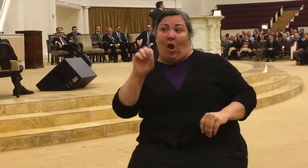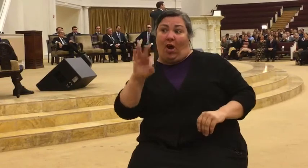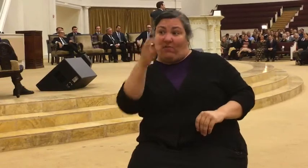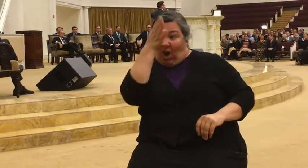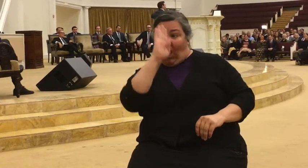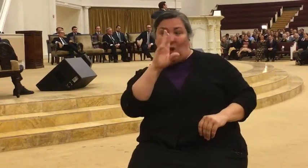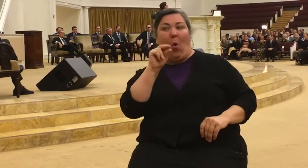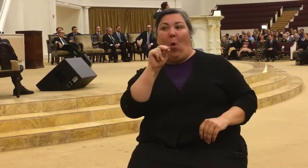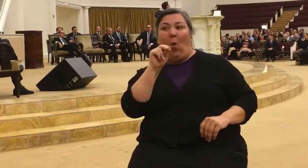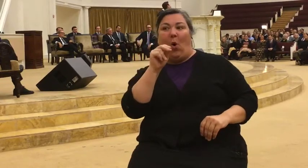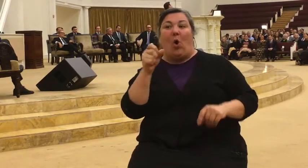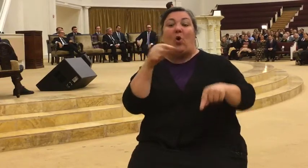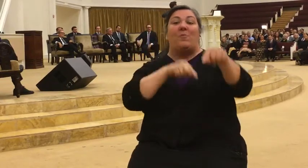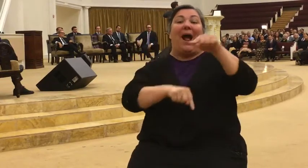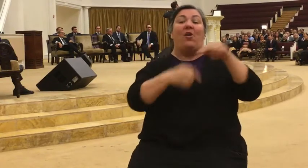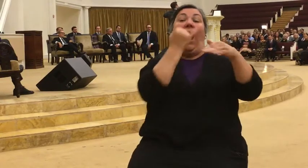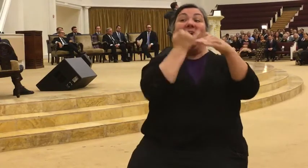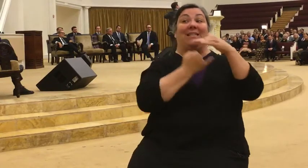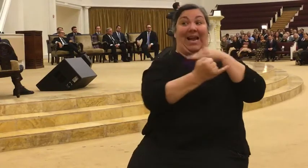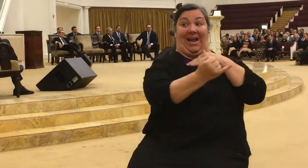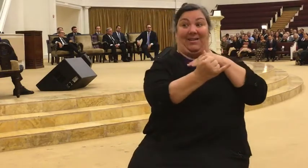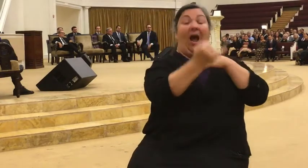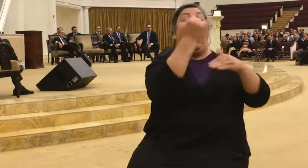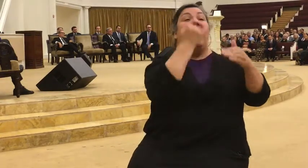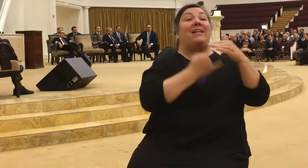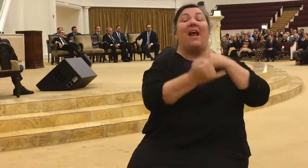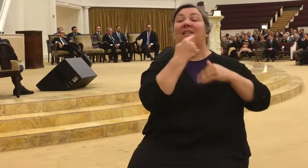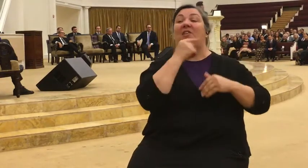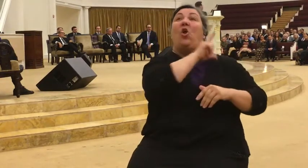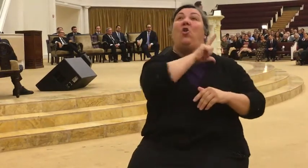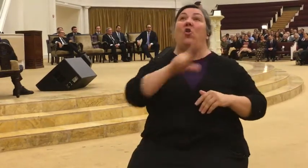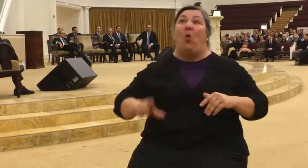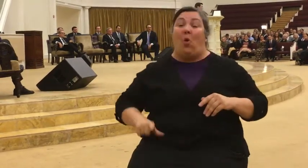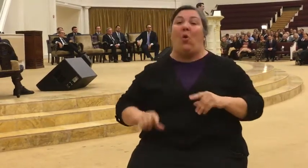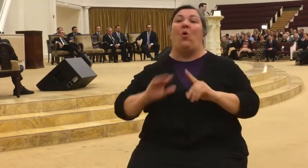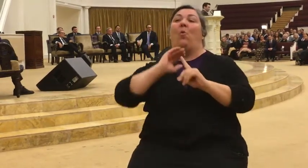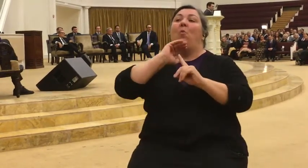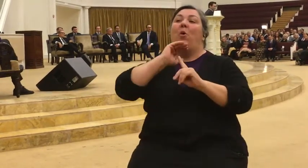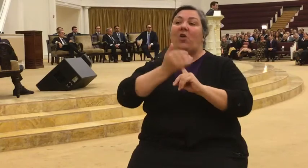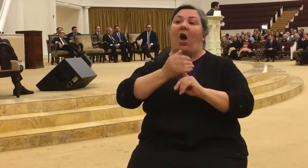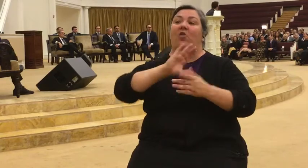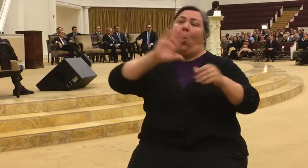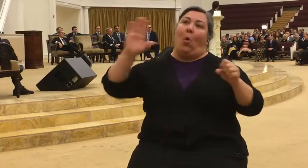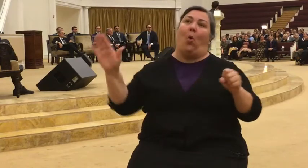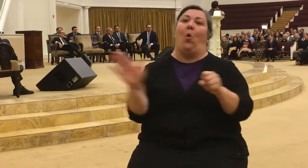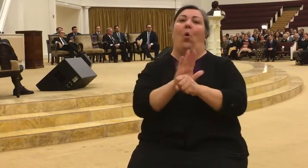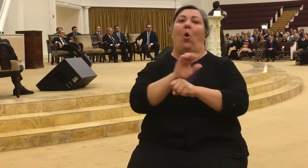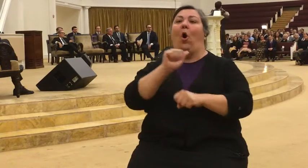Isaiah says that the Lord wears the whole armor of God. The Bible says that.